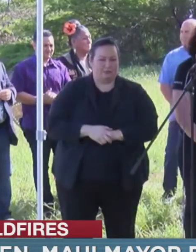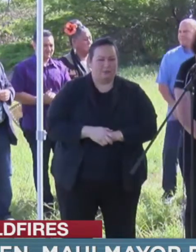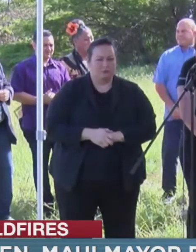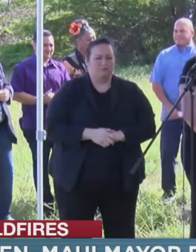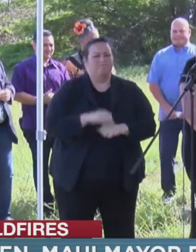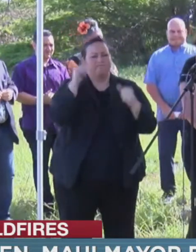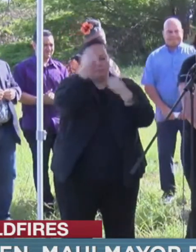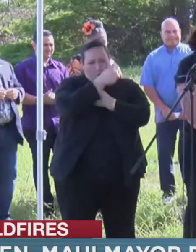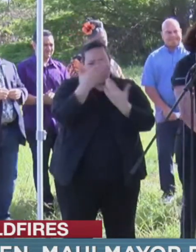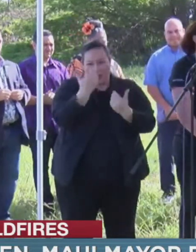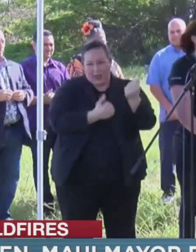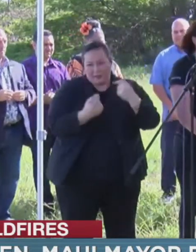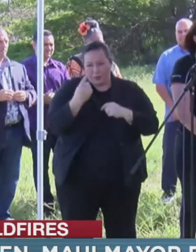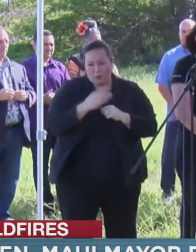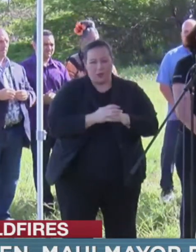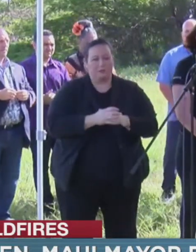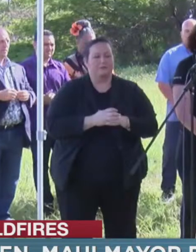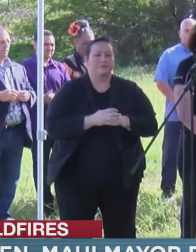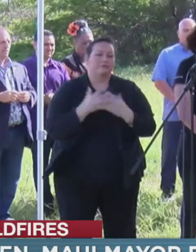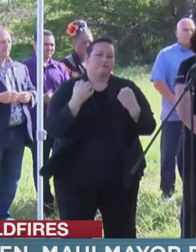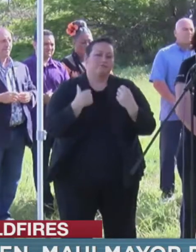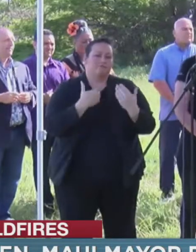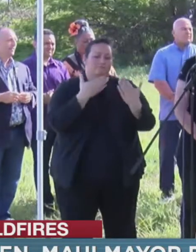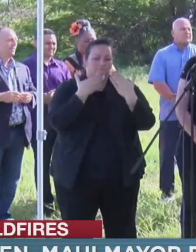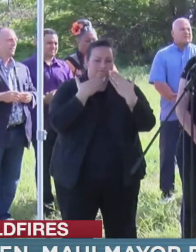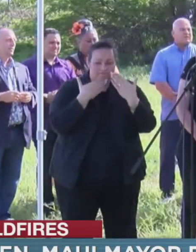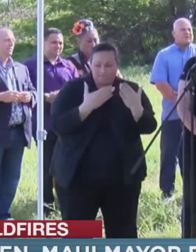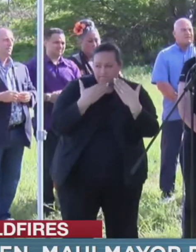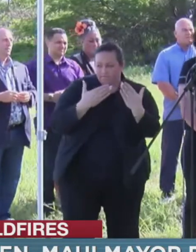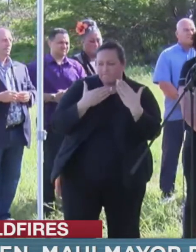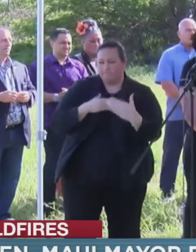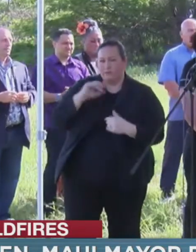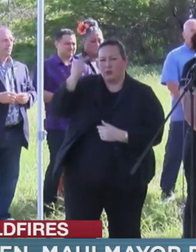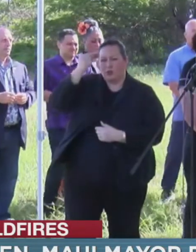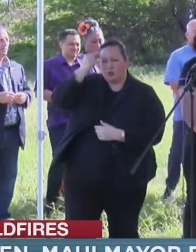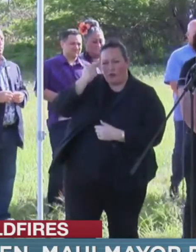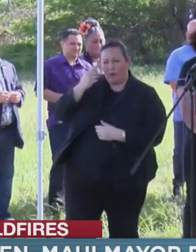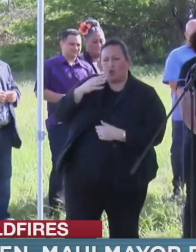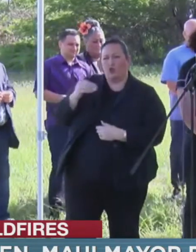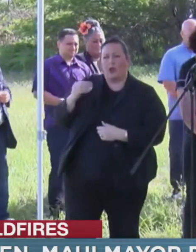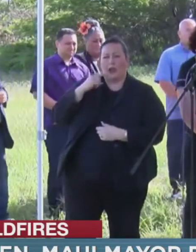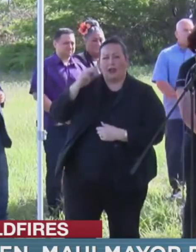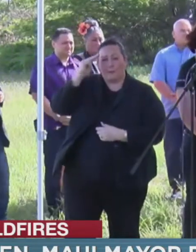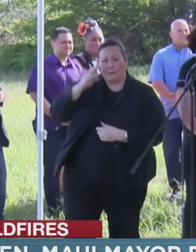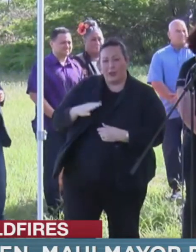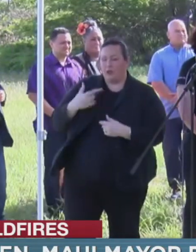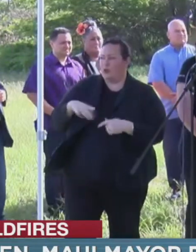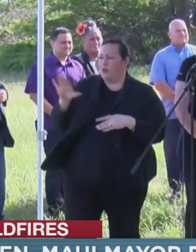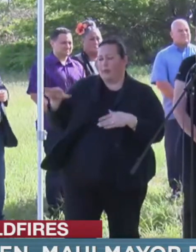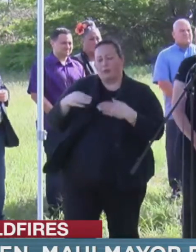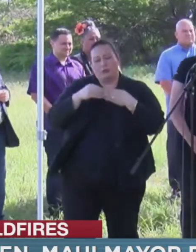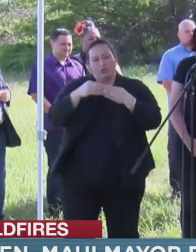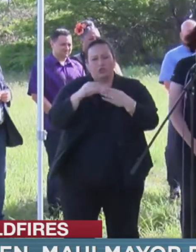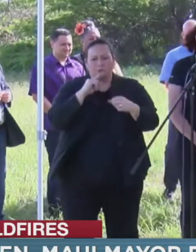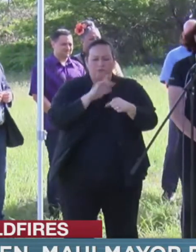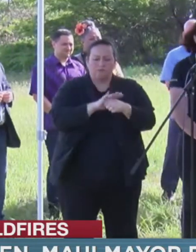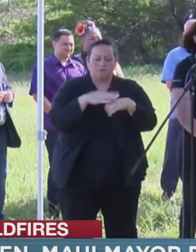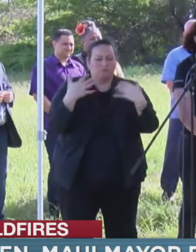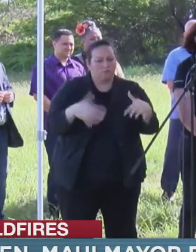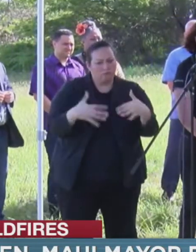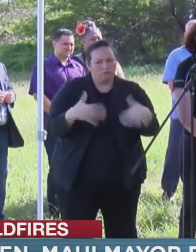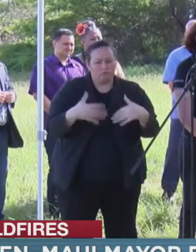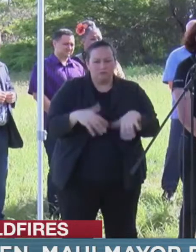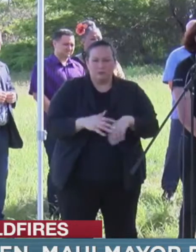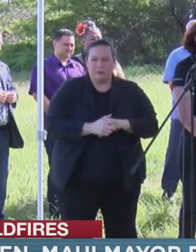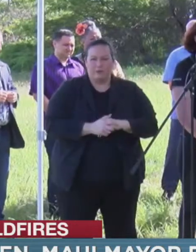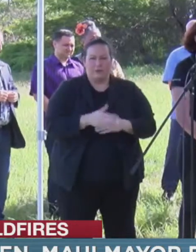Aloha, everyone, and thank you. I'd like to begin by thanking Governor Green and Mayor Bissen for their leadership and dedication. I'd also like to thank